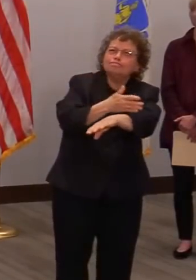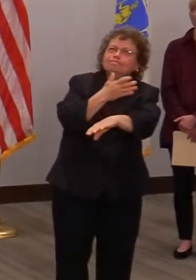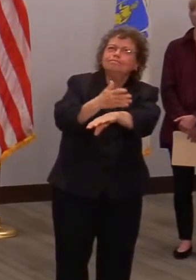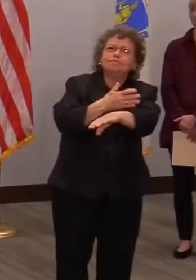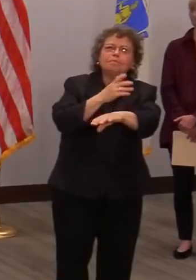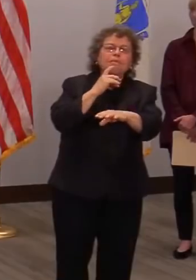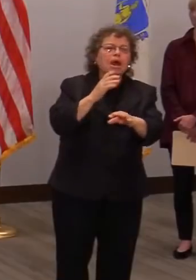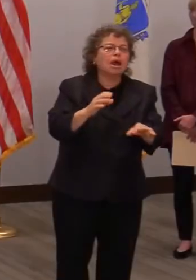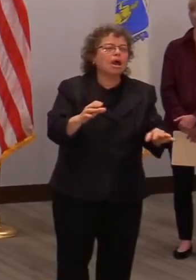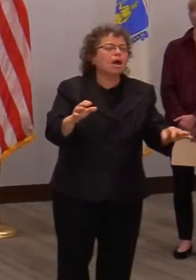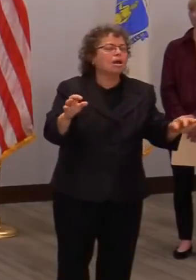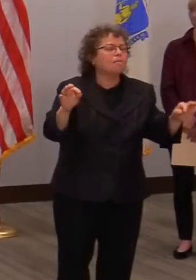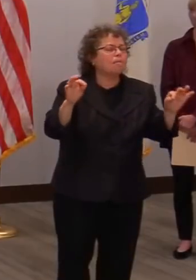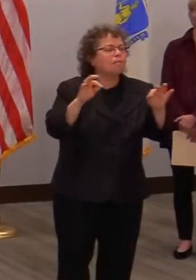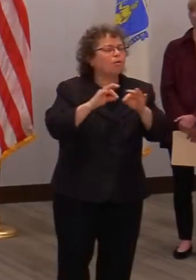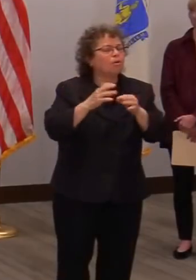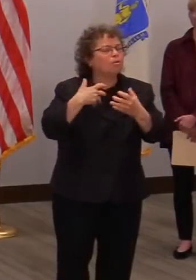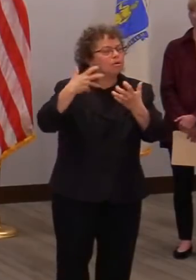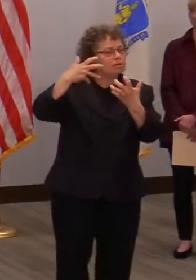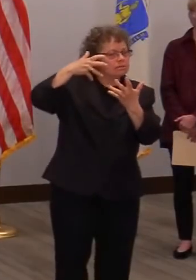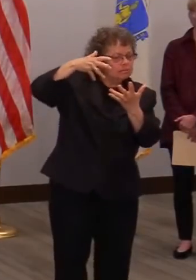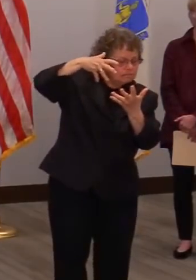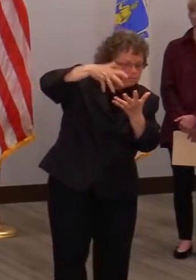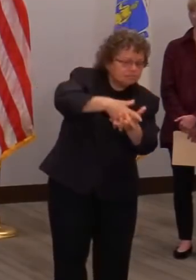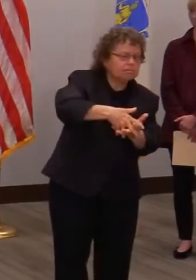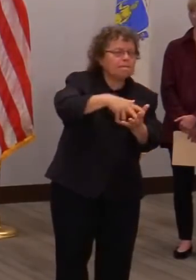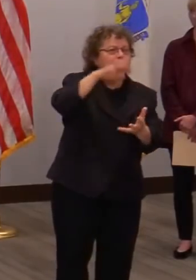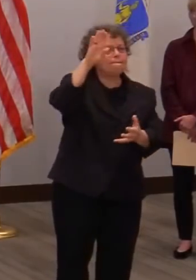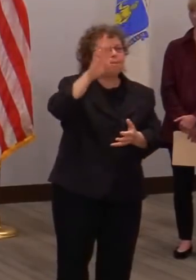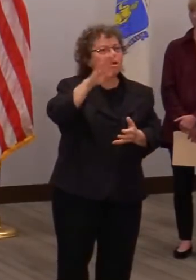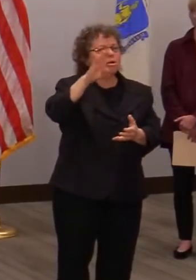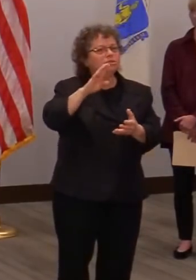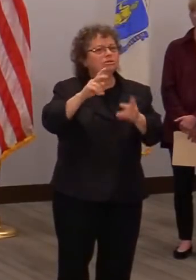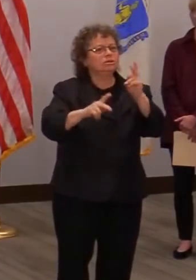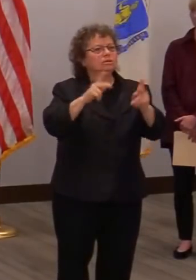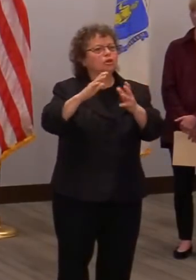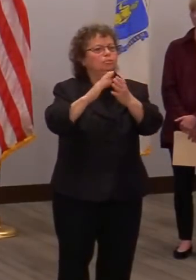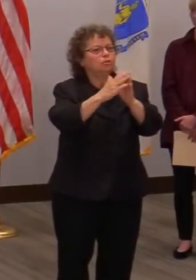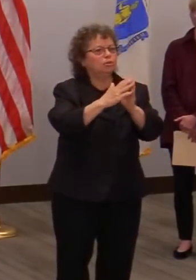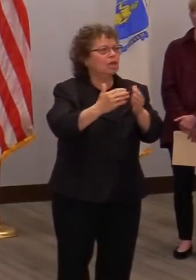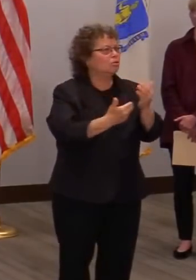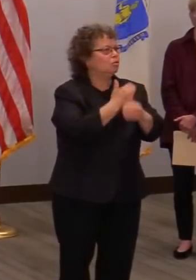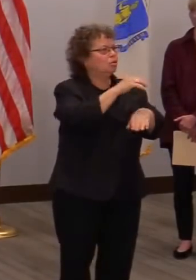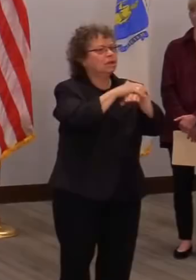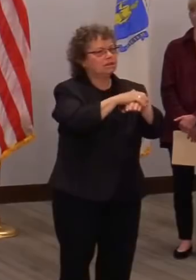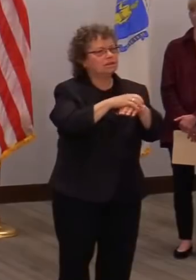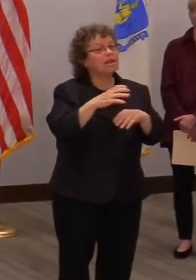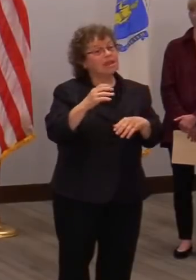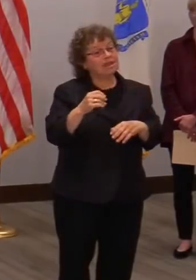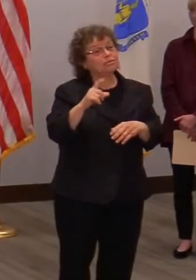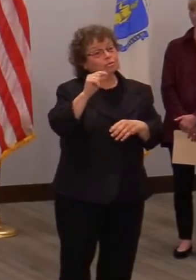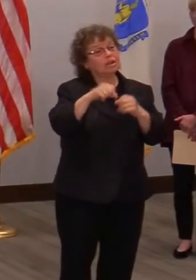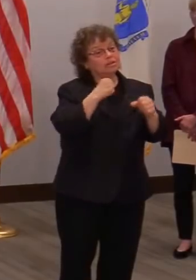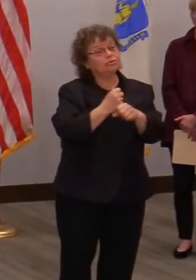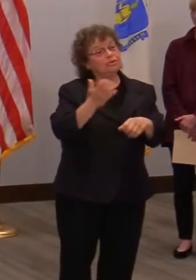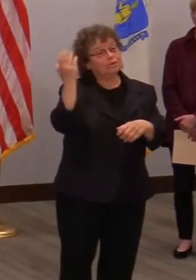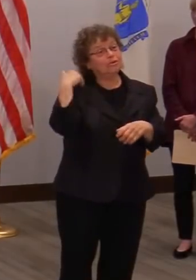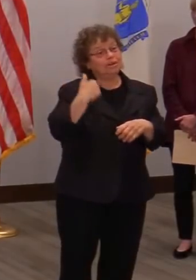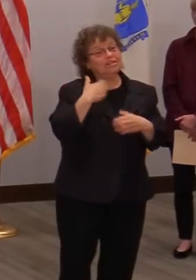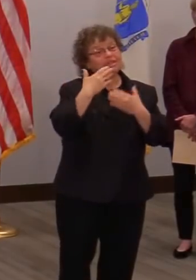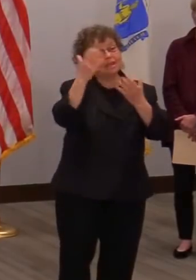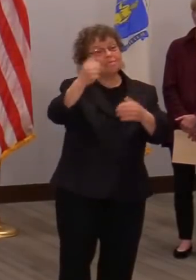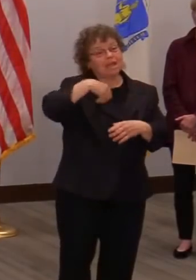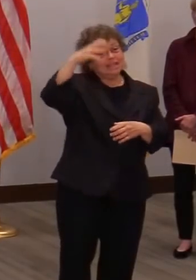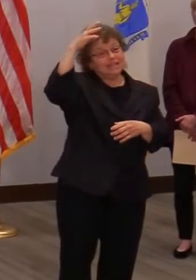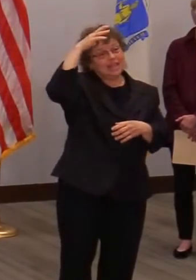in a deep and meaningful way to the Boston community and to the New England community. And thanks to my dad, 20 years ago, I was introduced